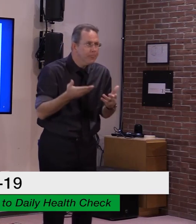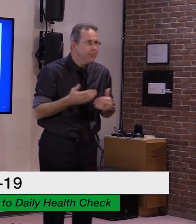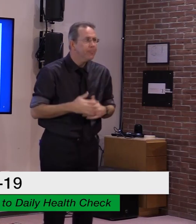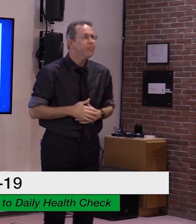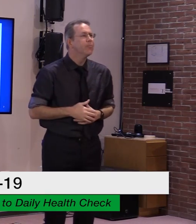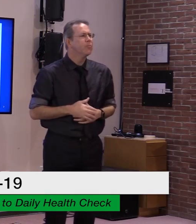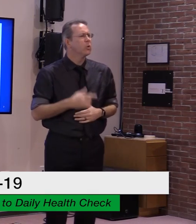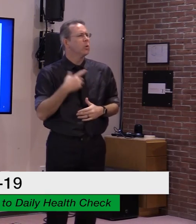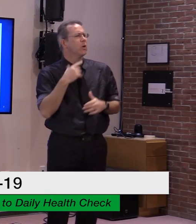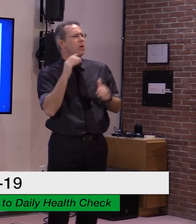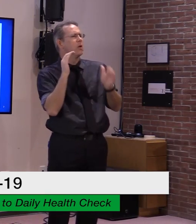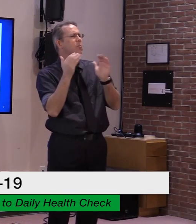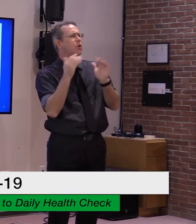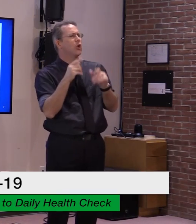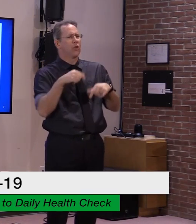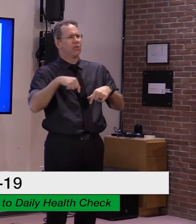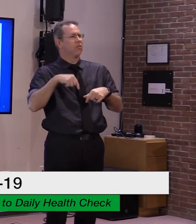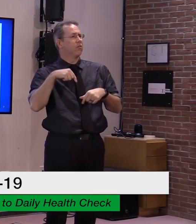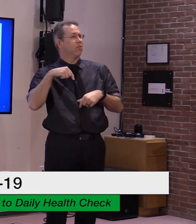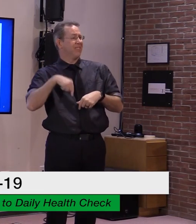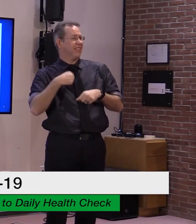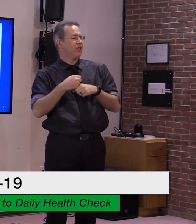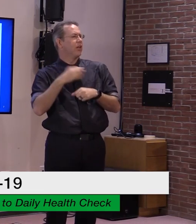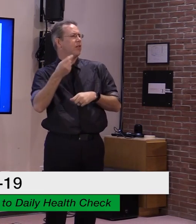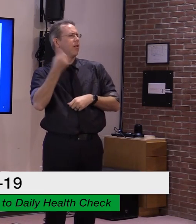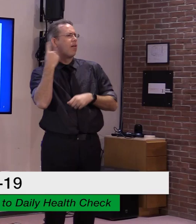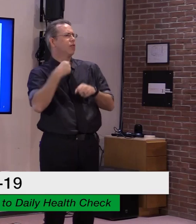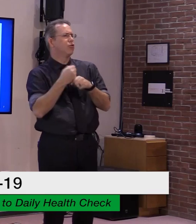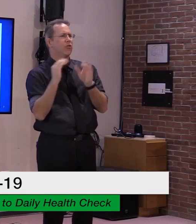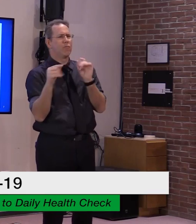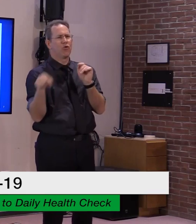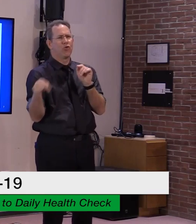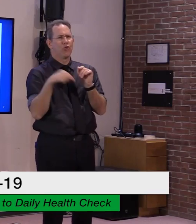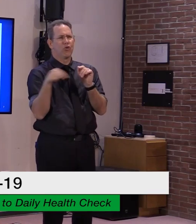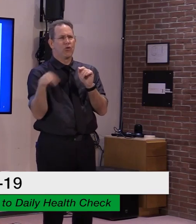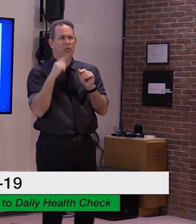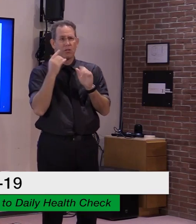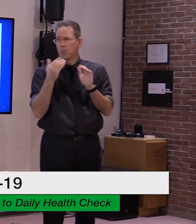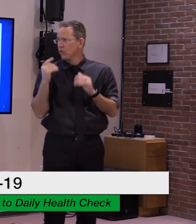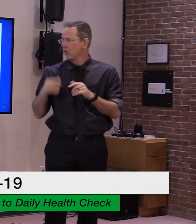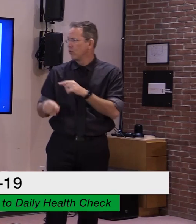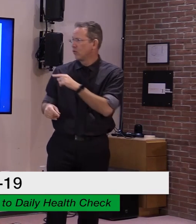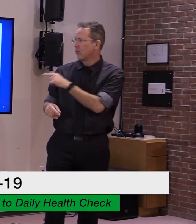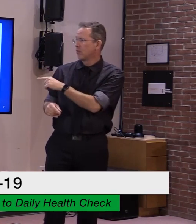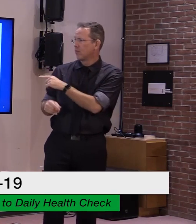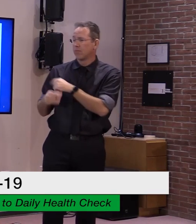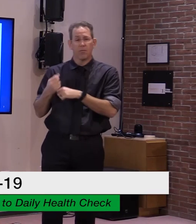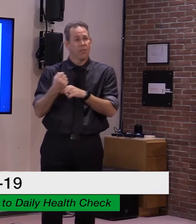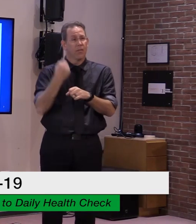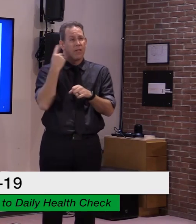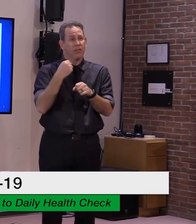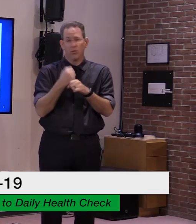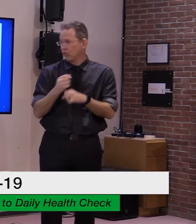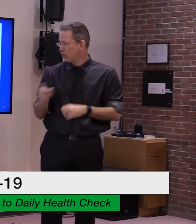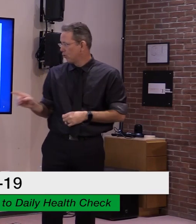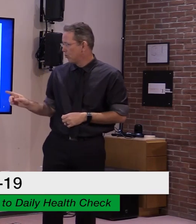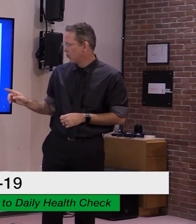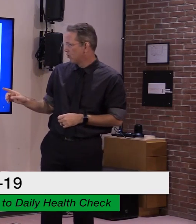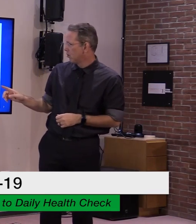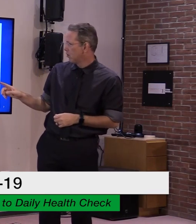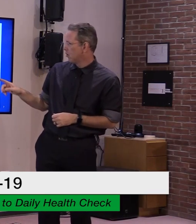considerable amount of travel did occur during the thanksgiving weekend last year where we saw a sharp uptick in